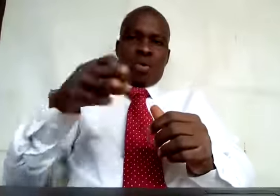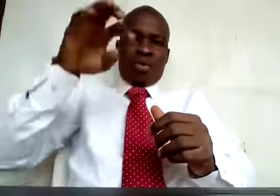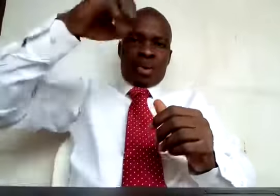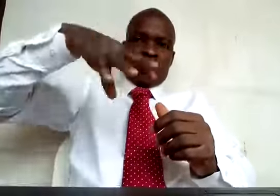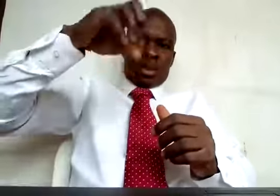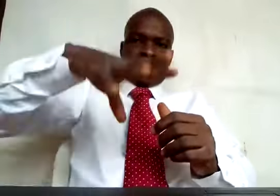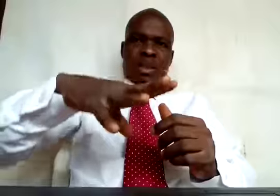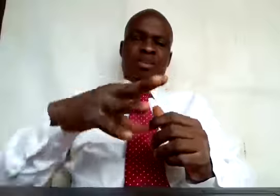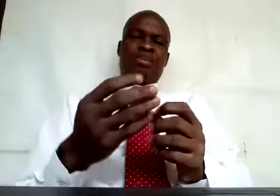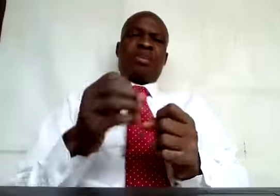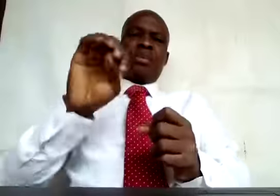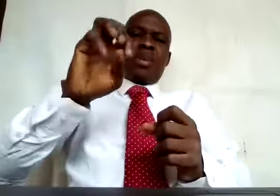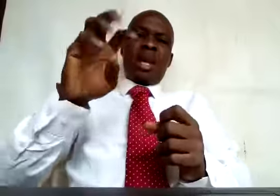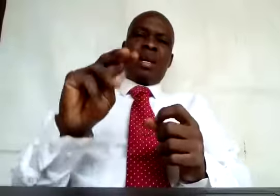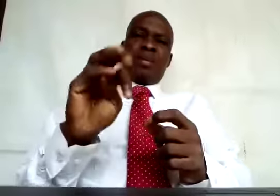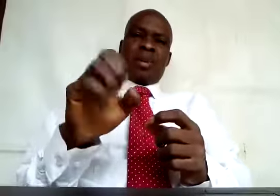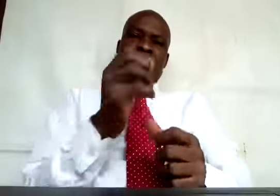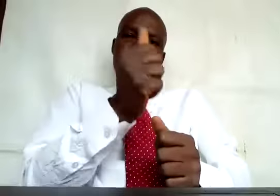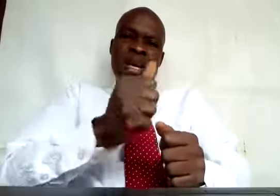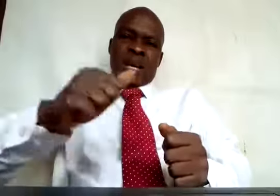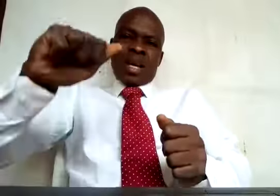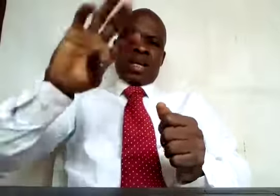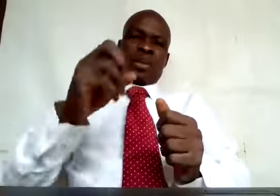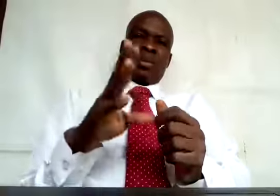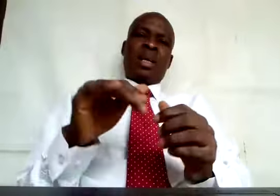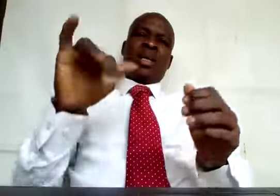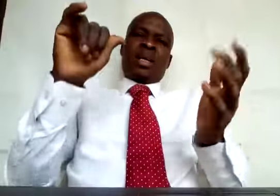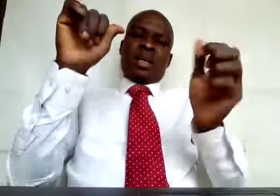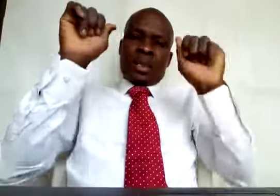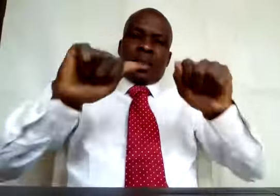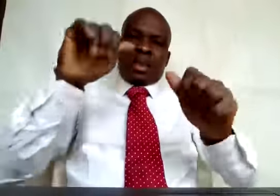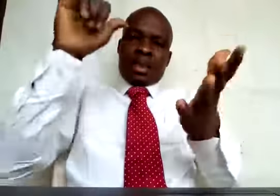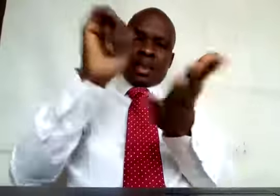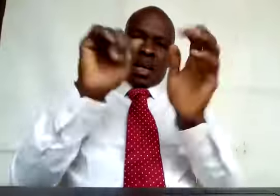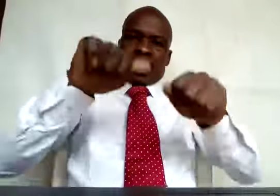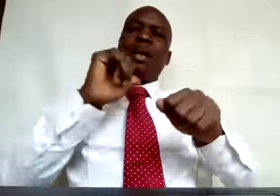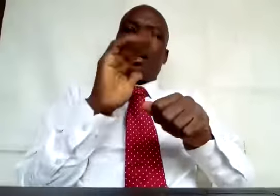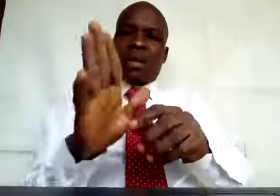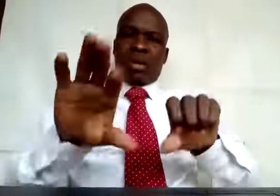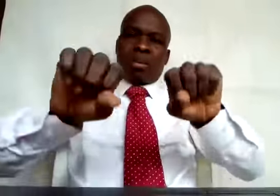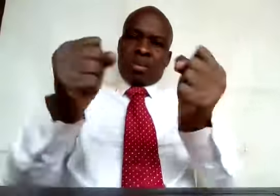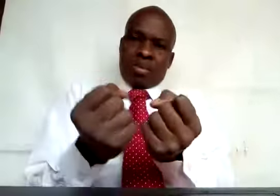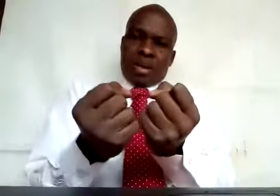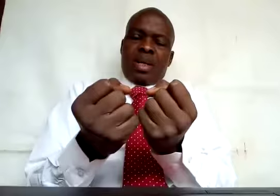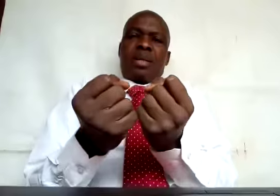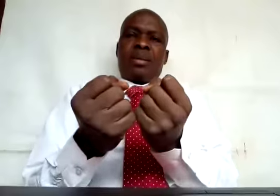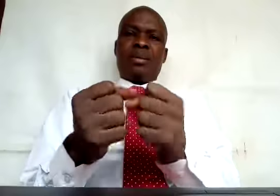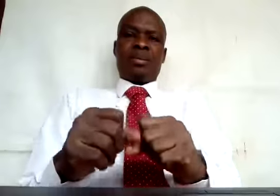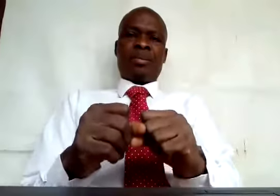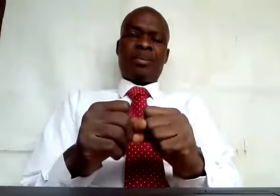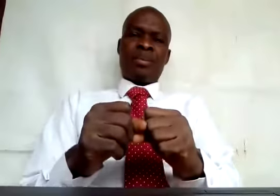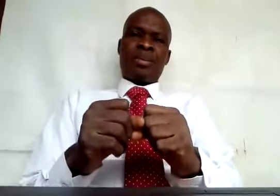Element. A substance that cannot be broken into simpler units by chemical means.